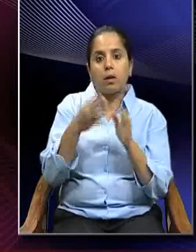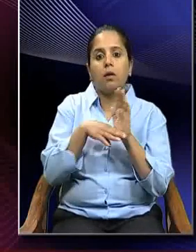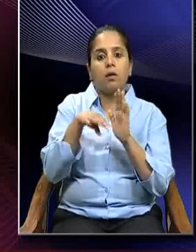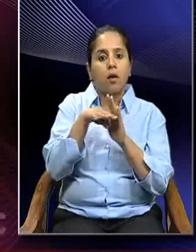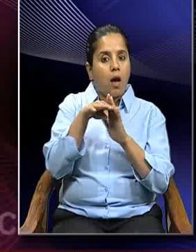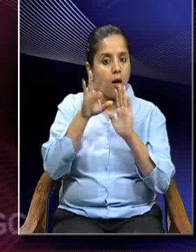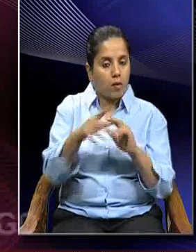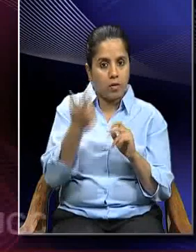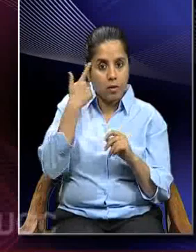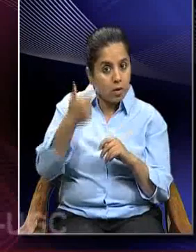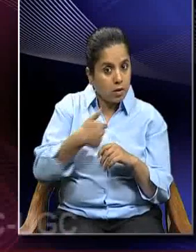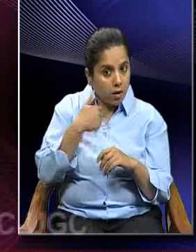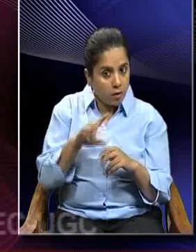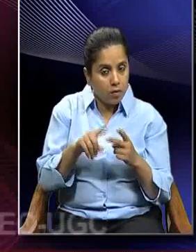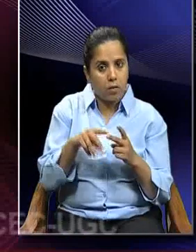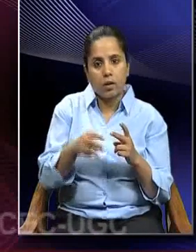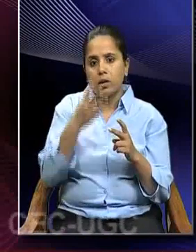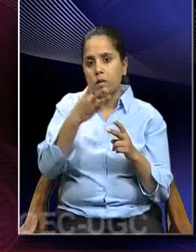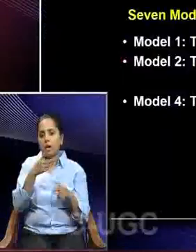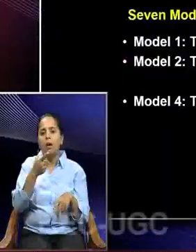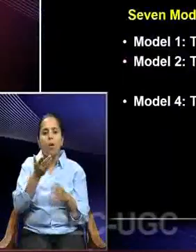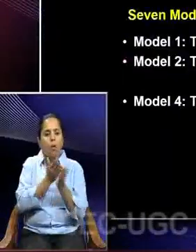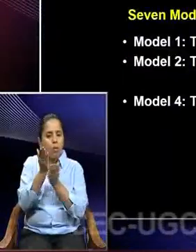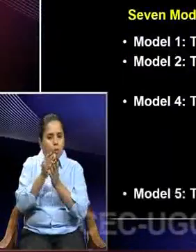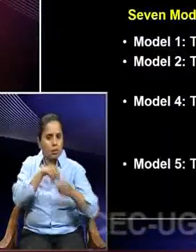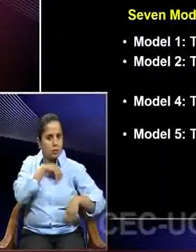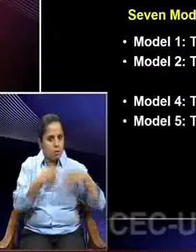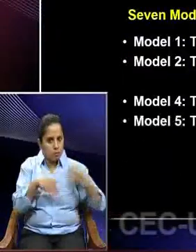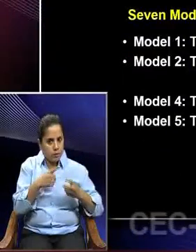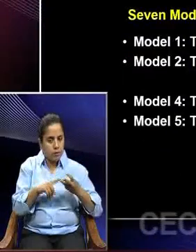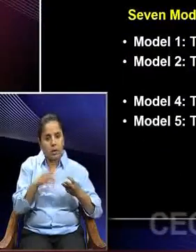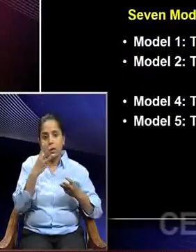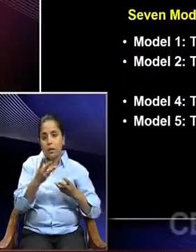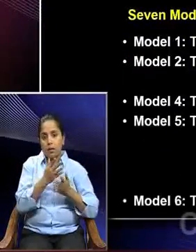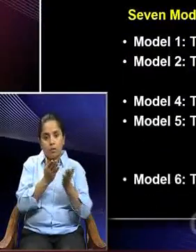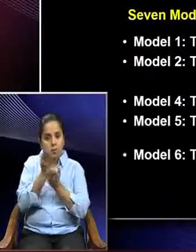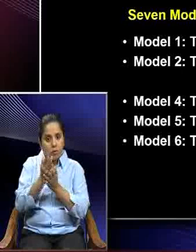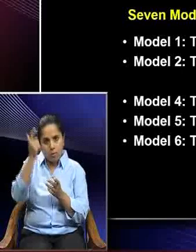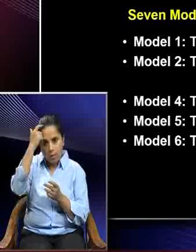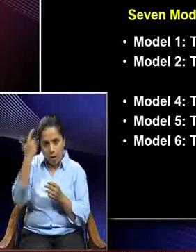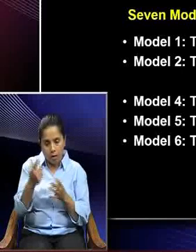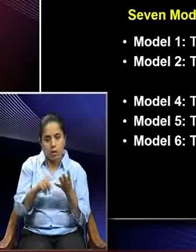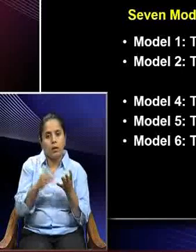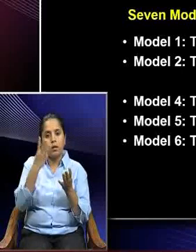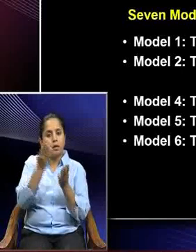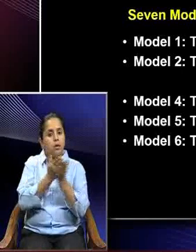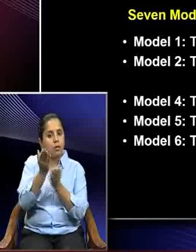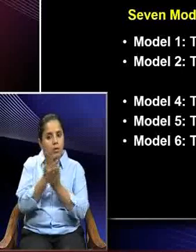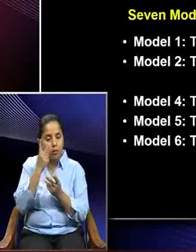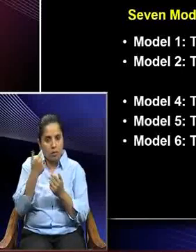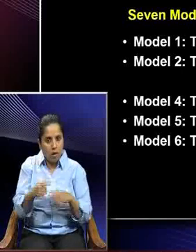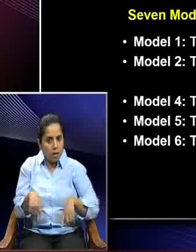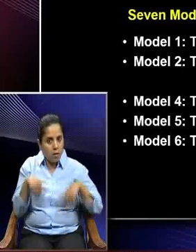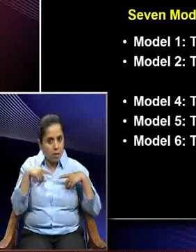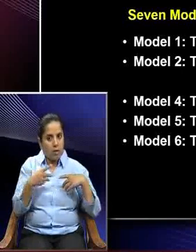self, 3 types of struggles, 3 states of mind, 3 views of life, 3 types